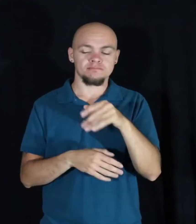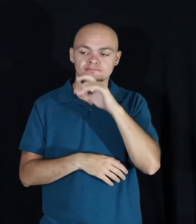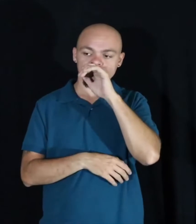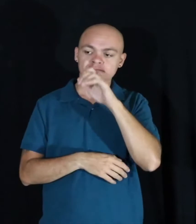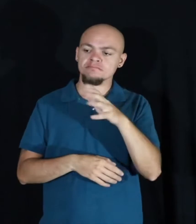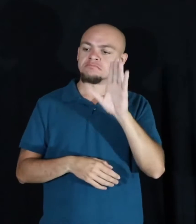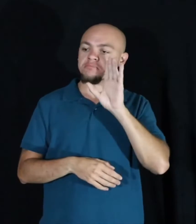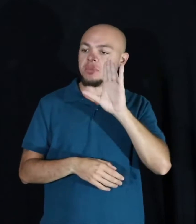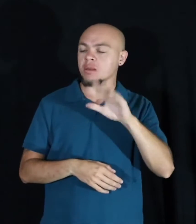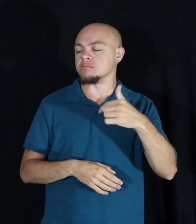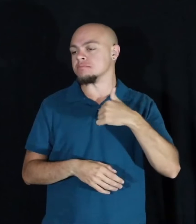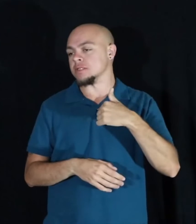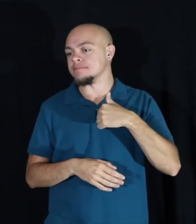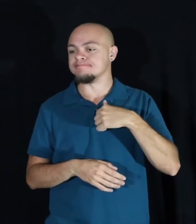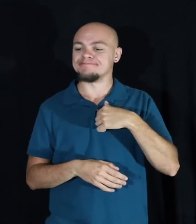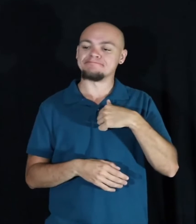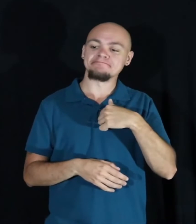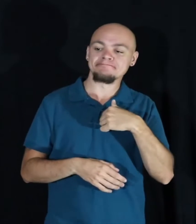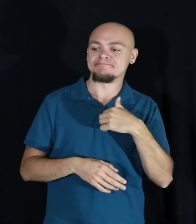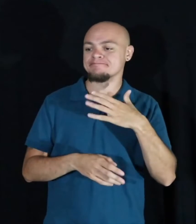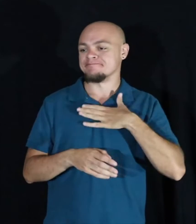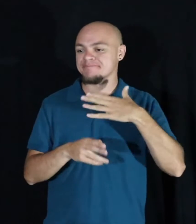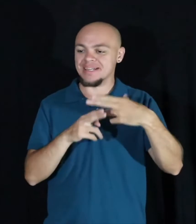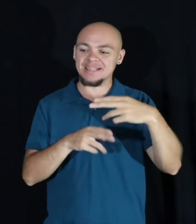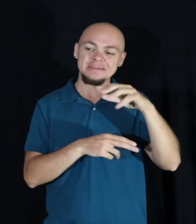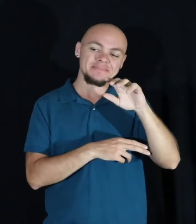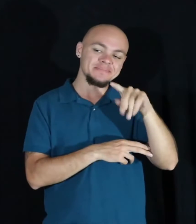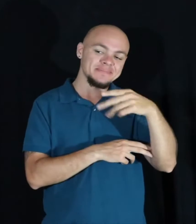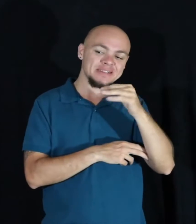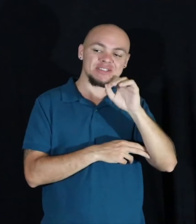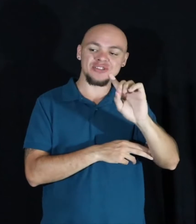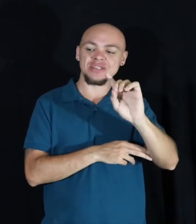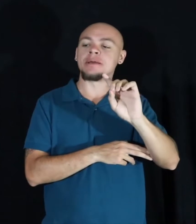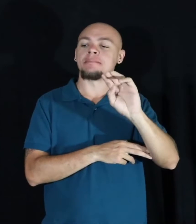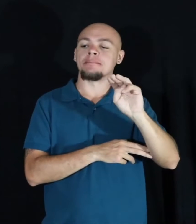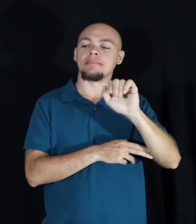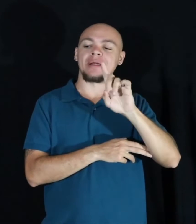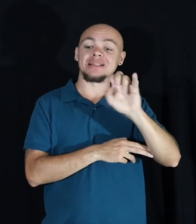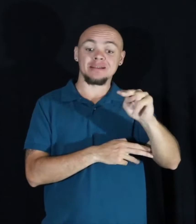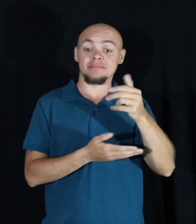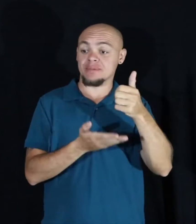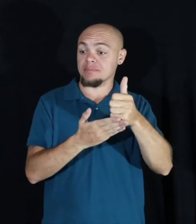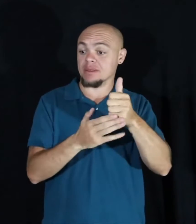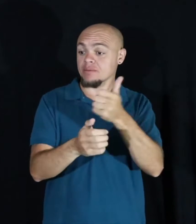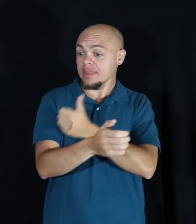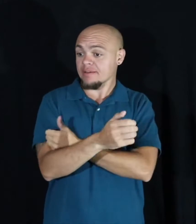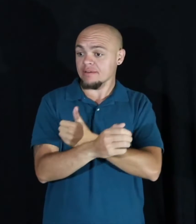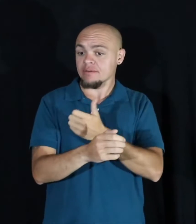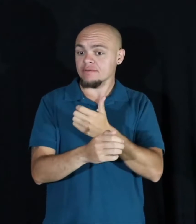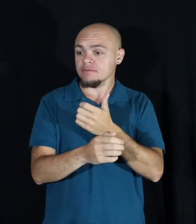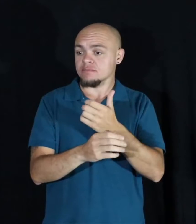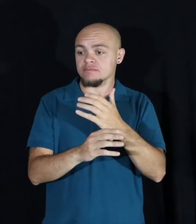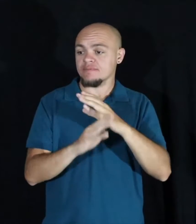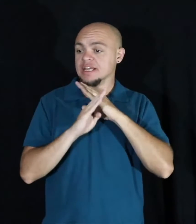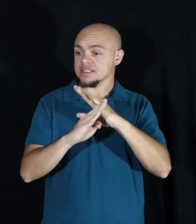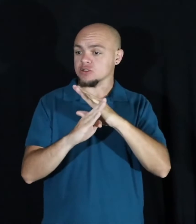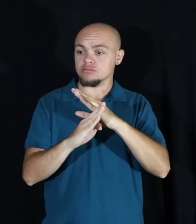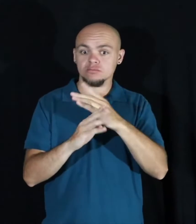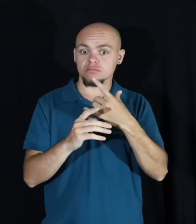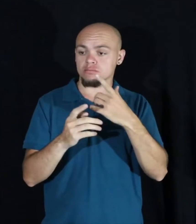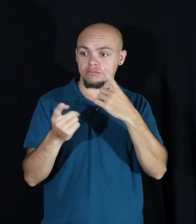introduced myself, said, "Hi, my name's Dr. Madison. I'm helping with the vaccines today. Can I answer any questions for